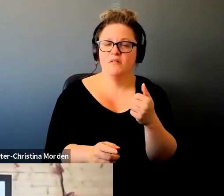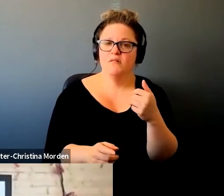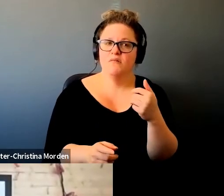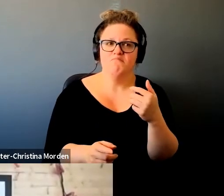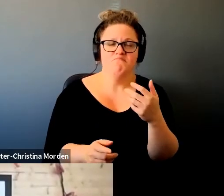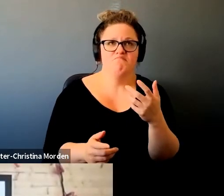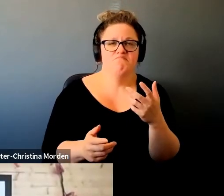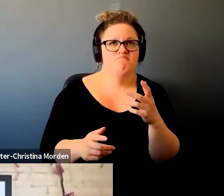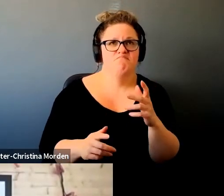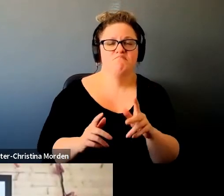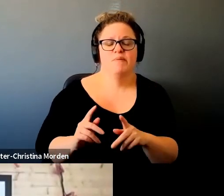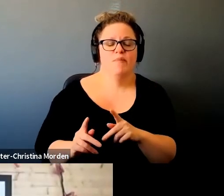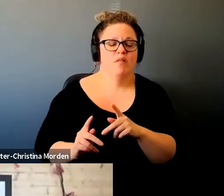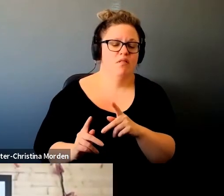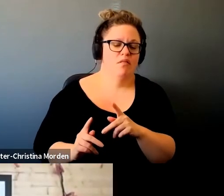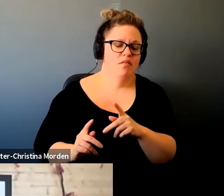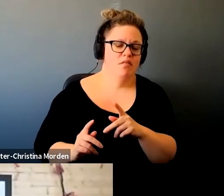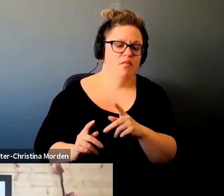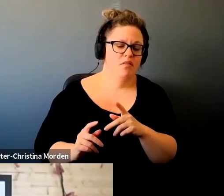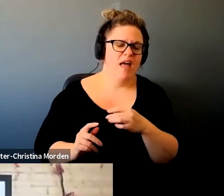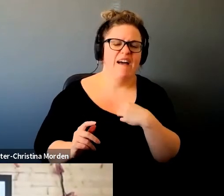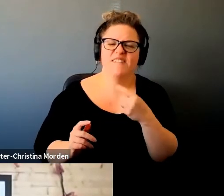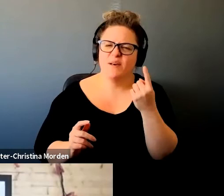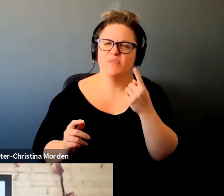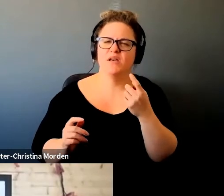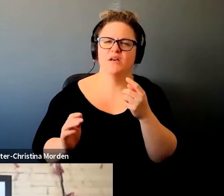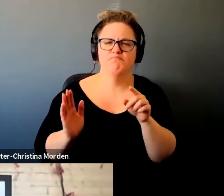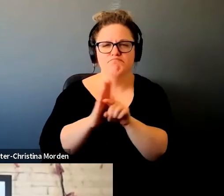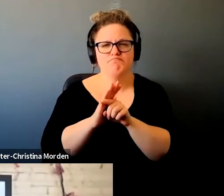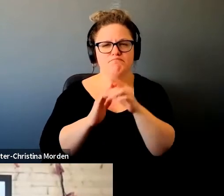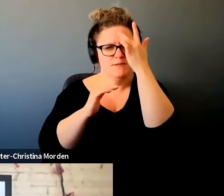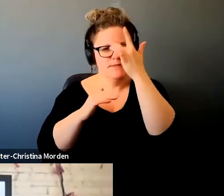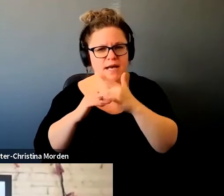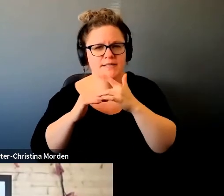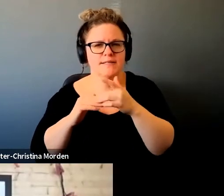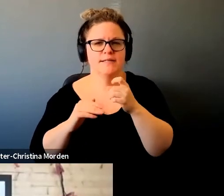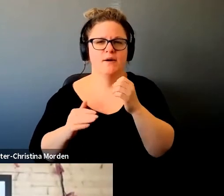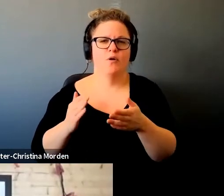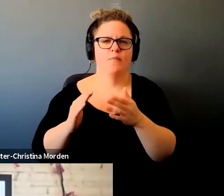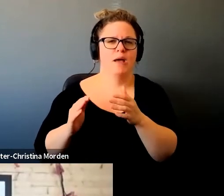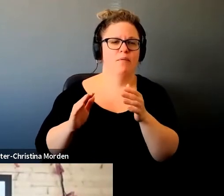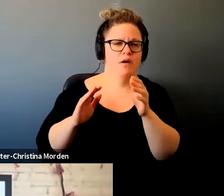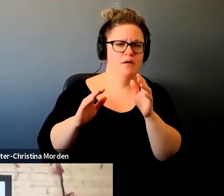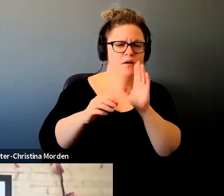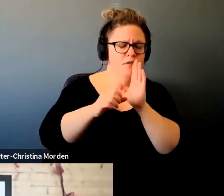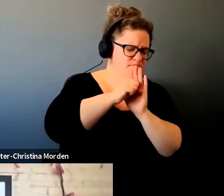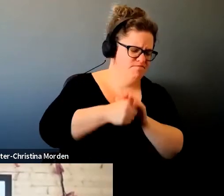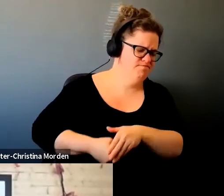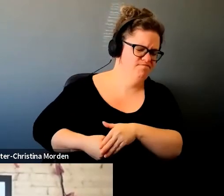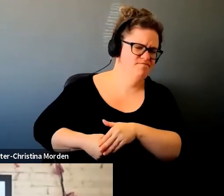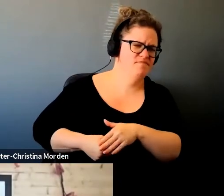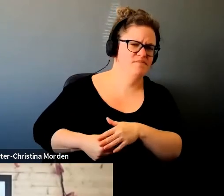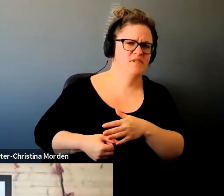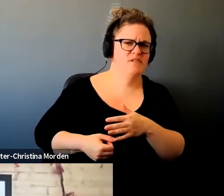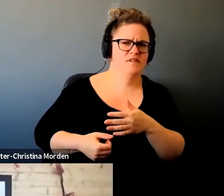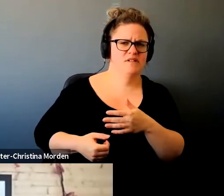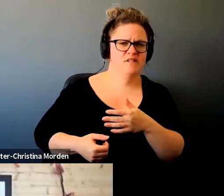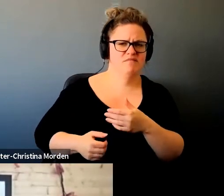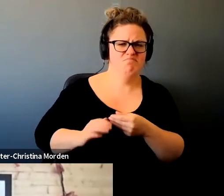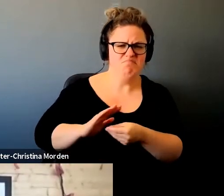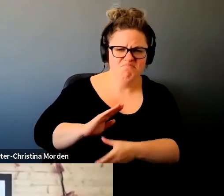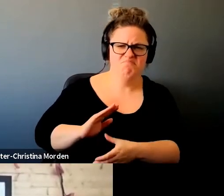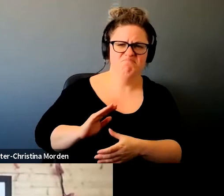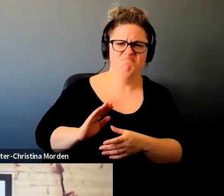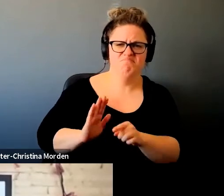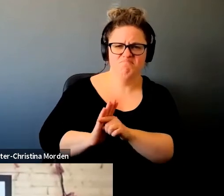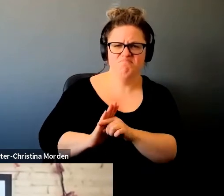that they're either obsessing about or that they're hiding from themselves or other people, that they don't feel really good about themselves,